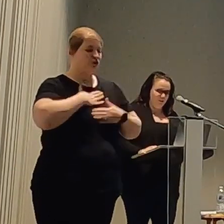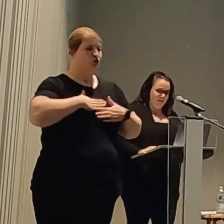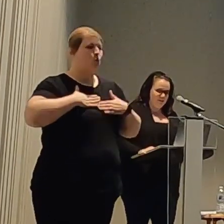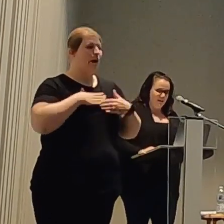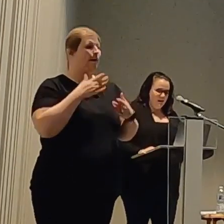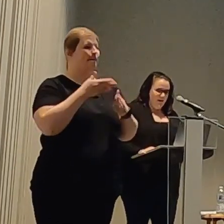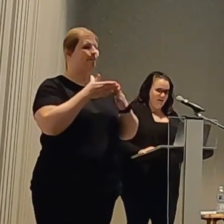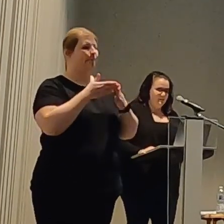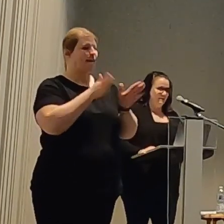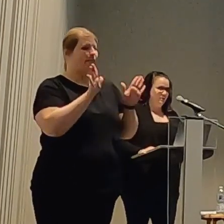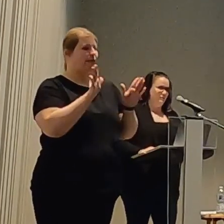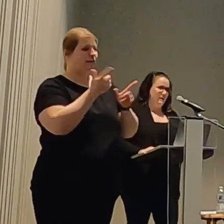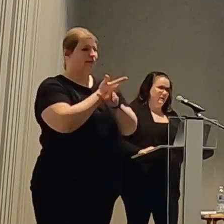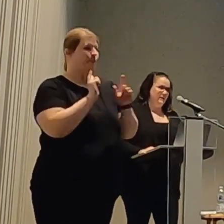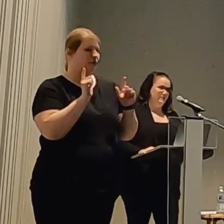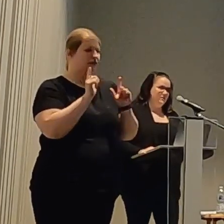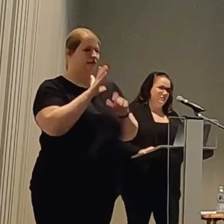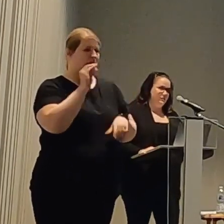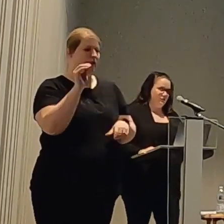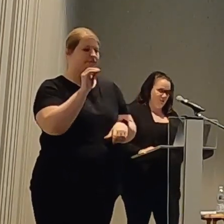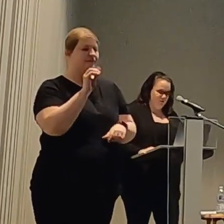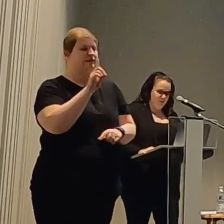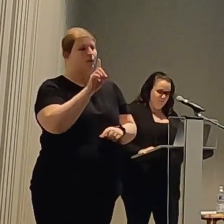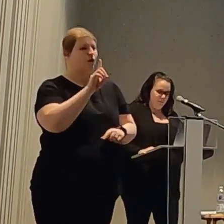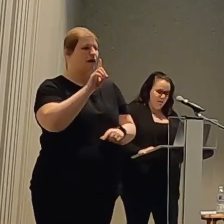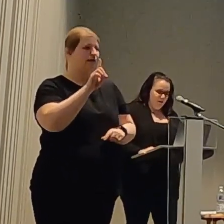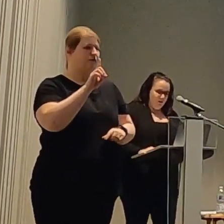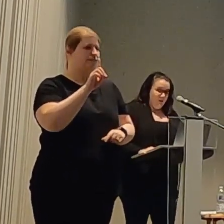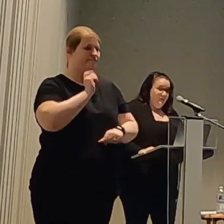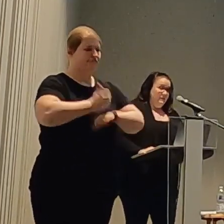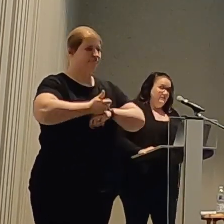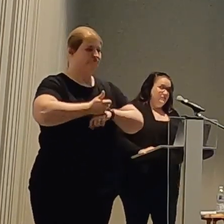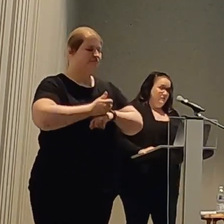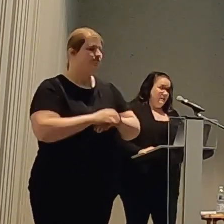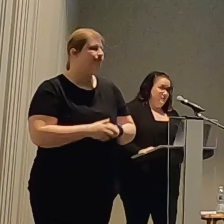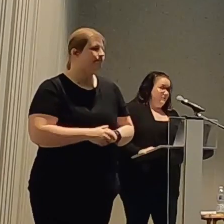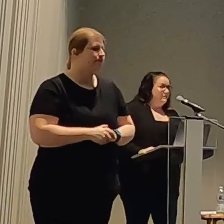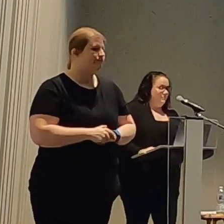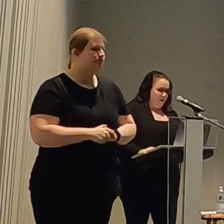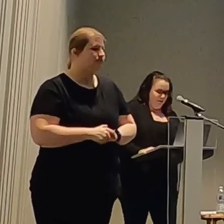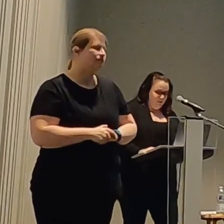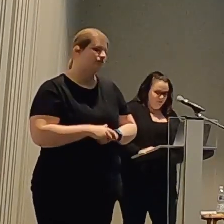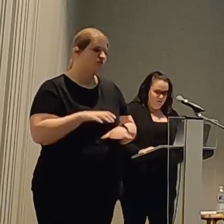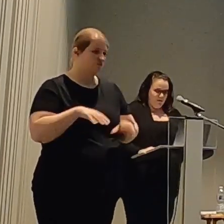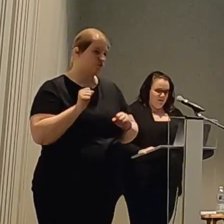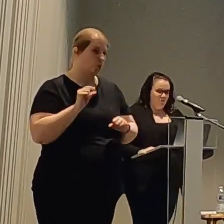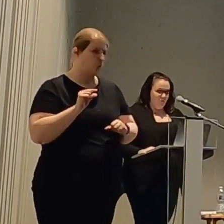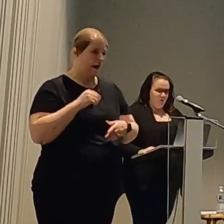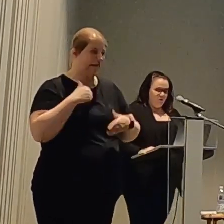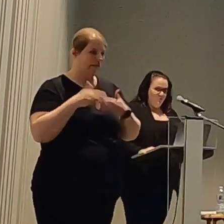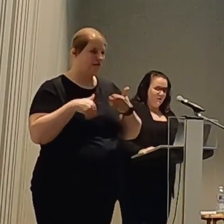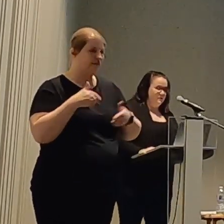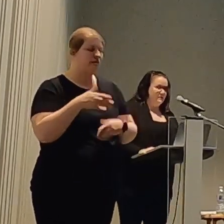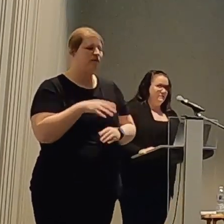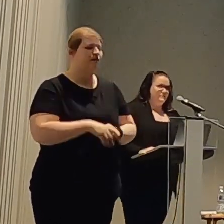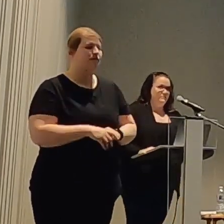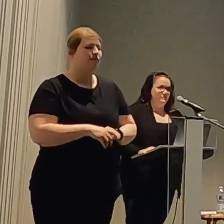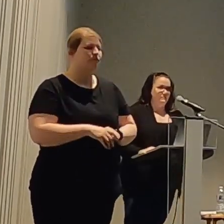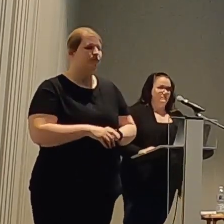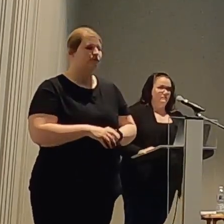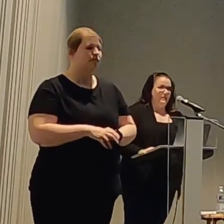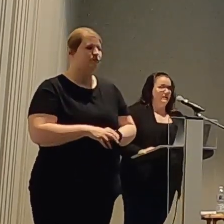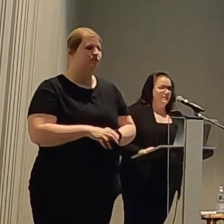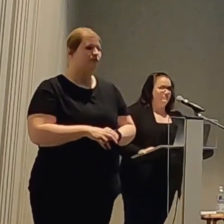public liberties and democratic institutions. So that took a little while. The work